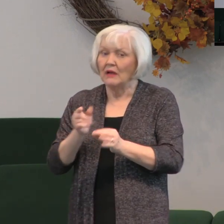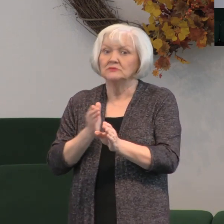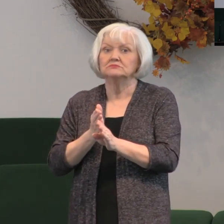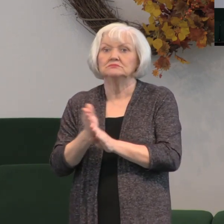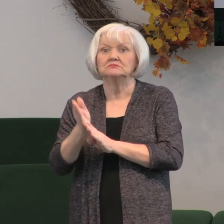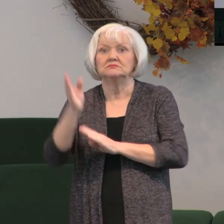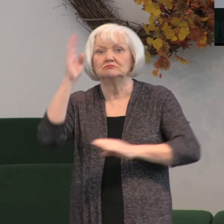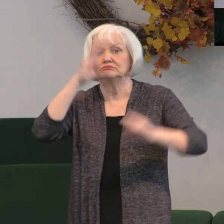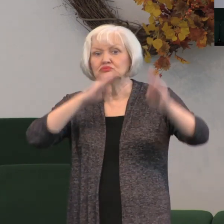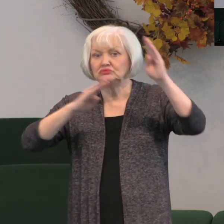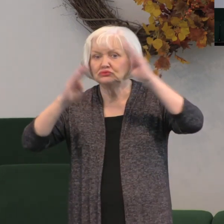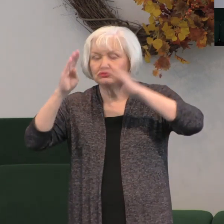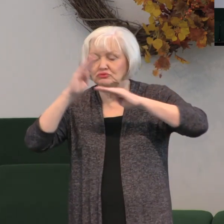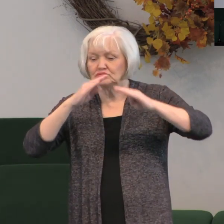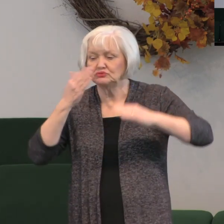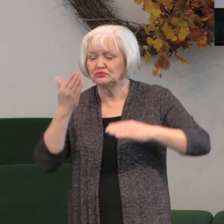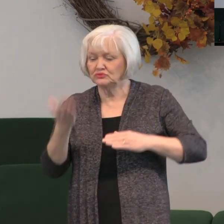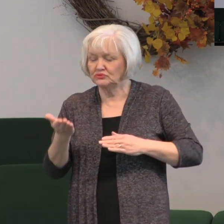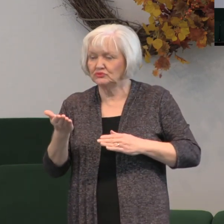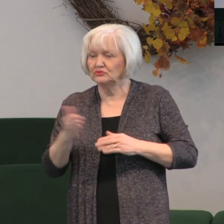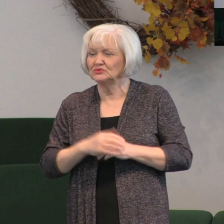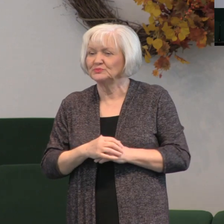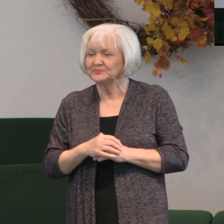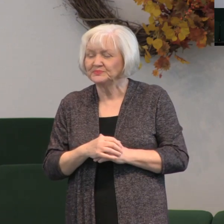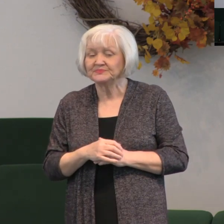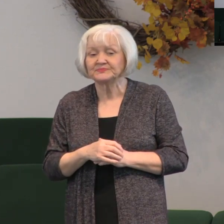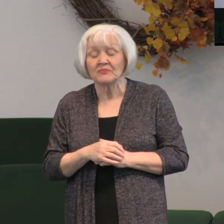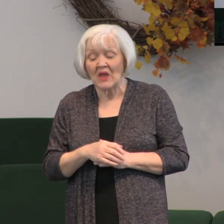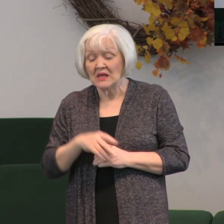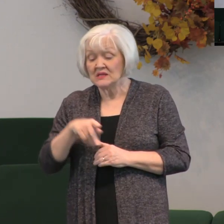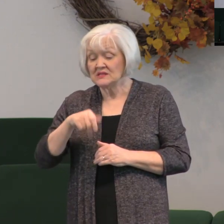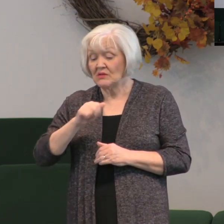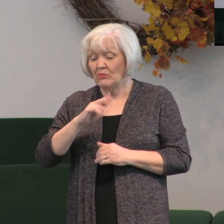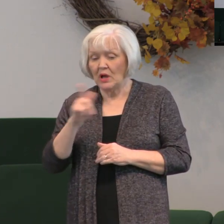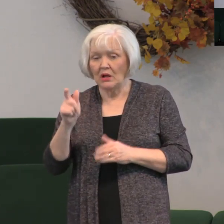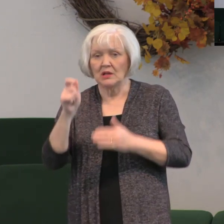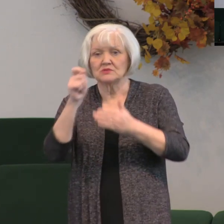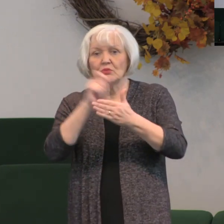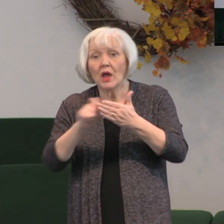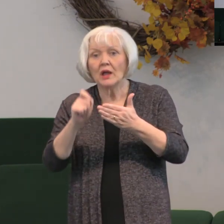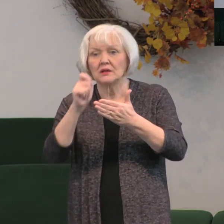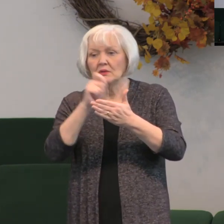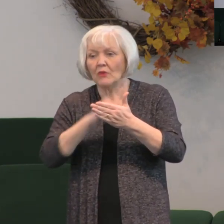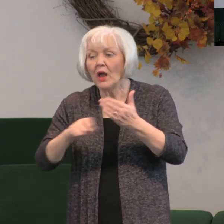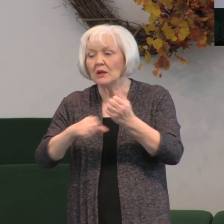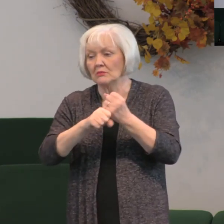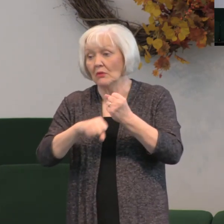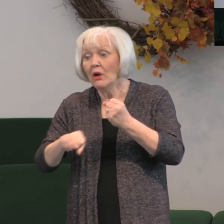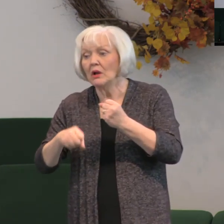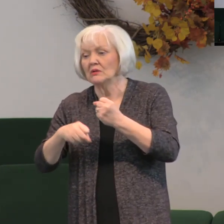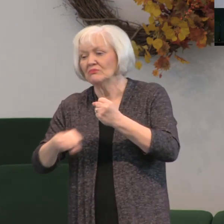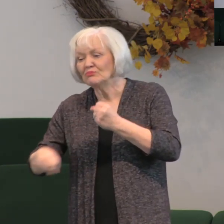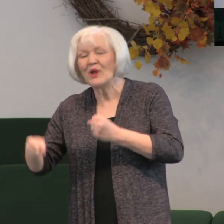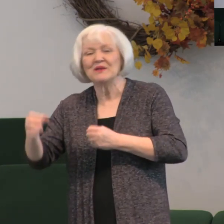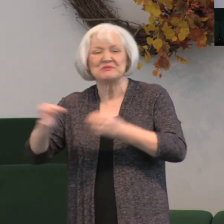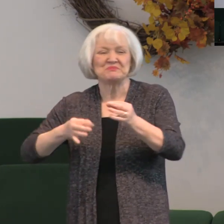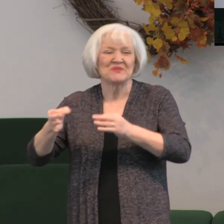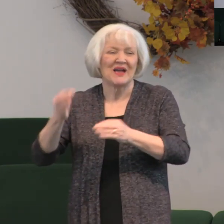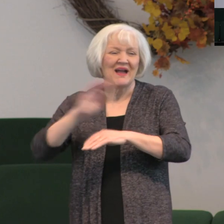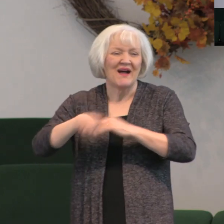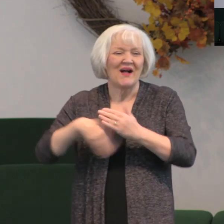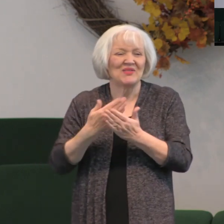in the church at Corinth. And Paul has written and written and written and written to them to talk to them about the things